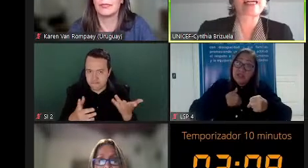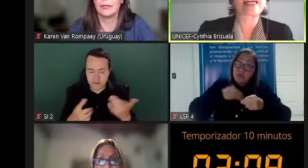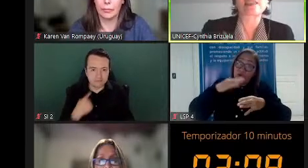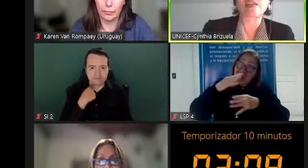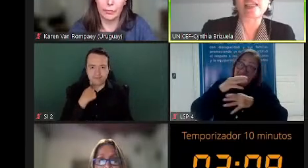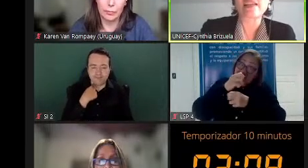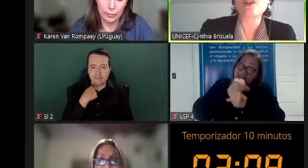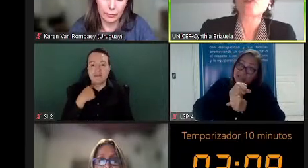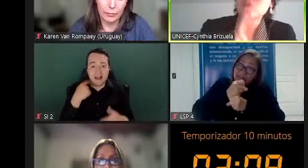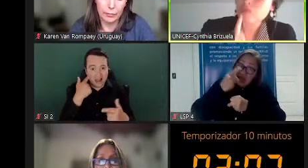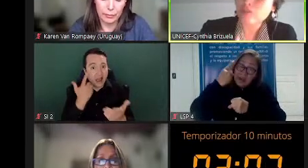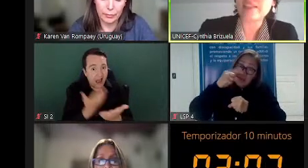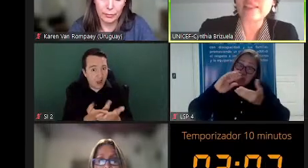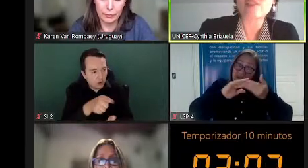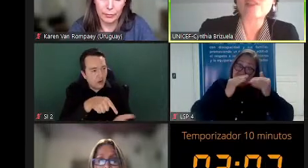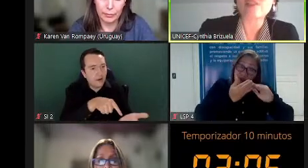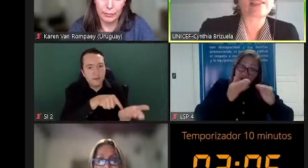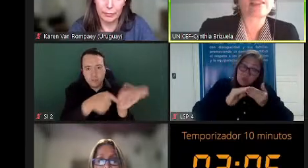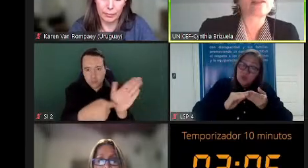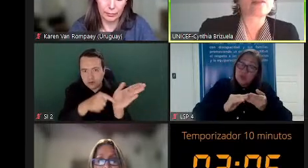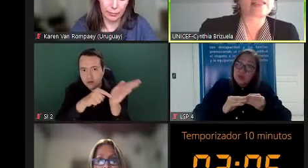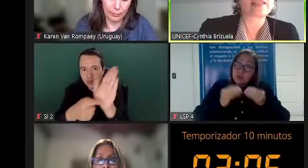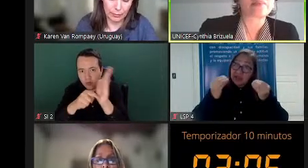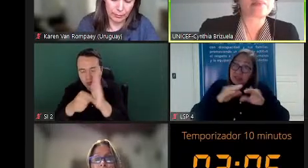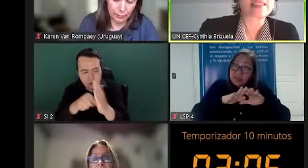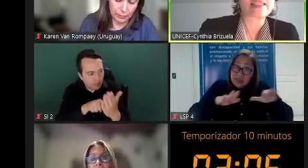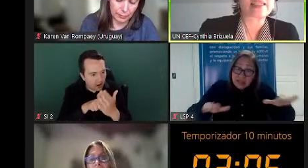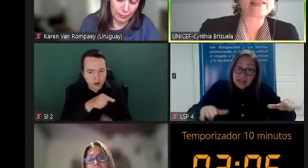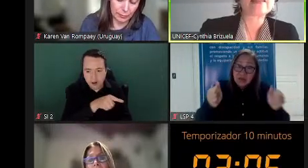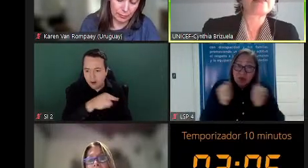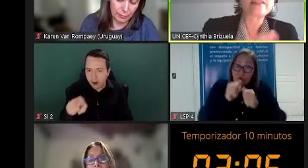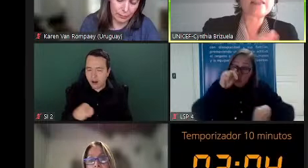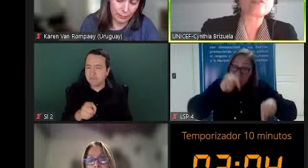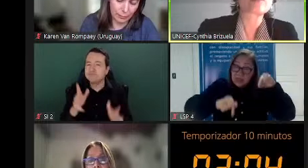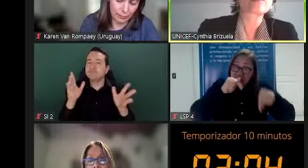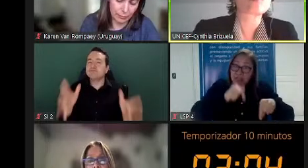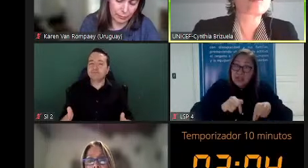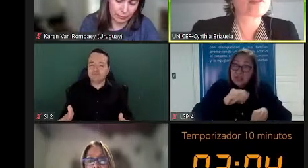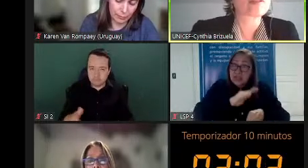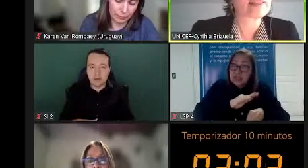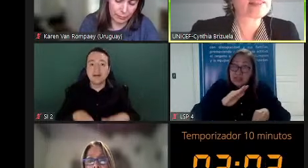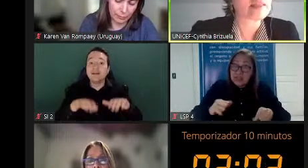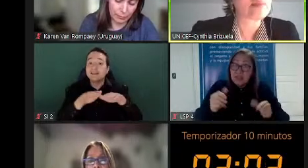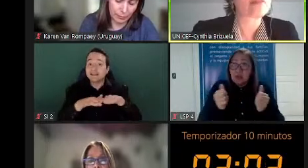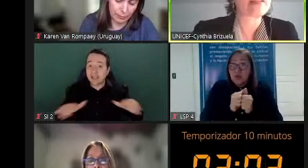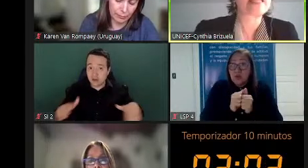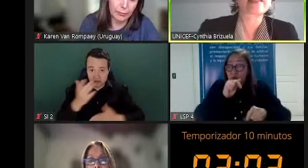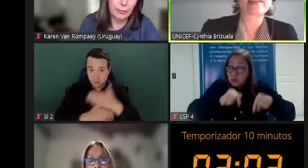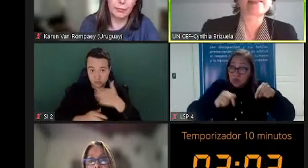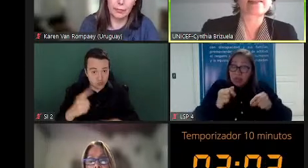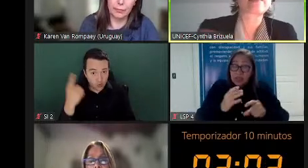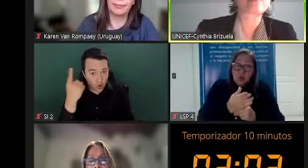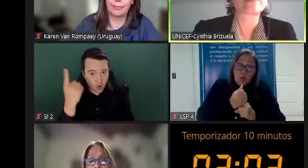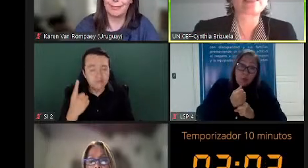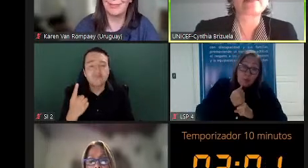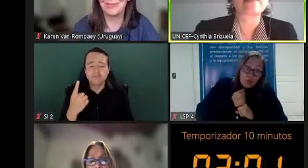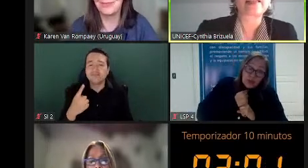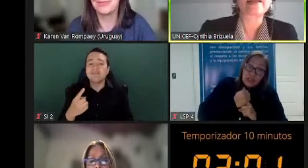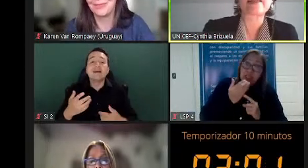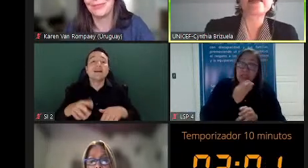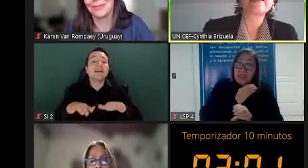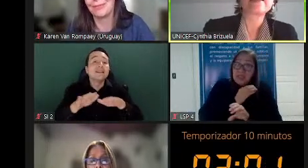region the great work we need to do for the accessibility not only for children with disability children